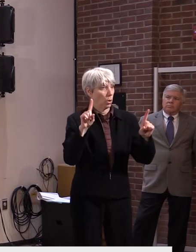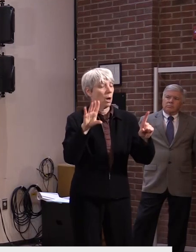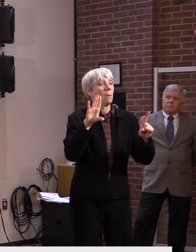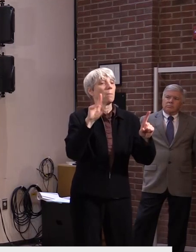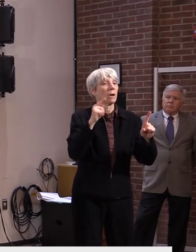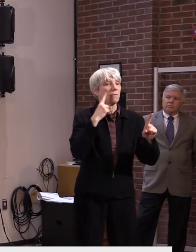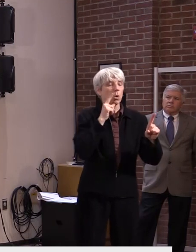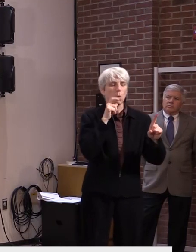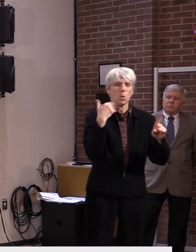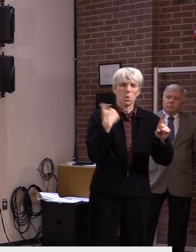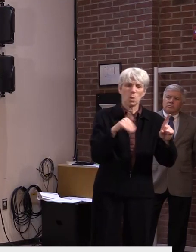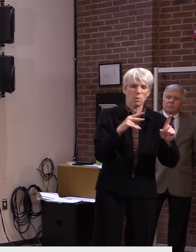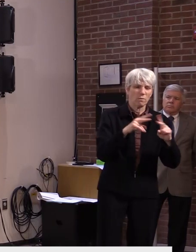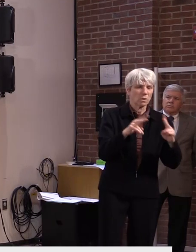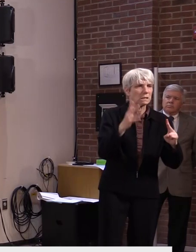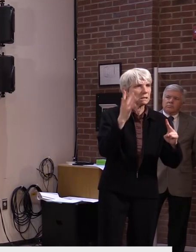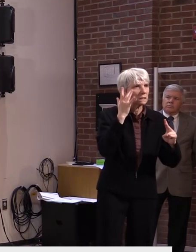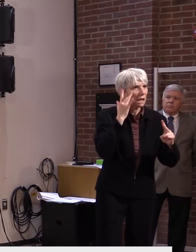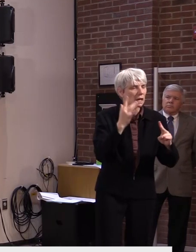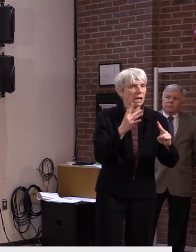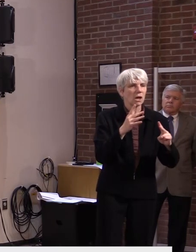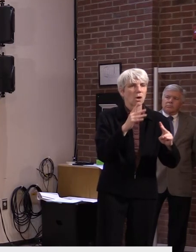deaths with the variant as we had hoped.